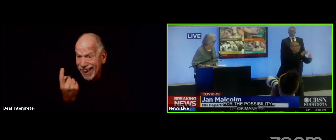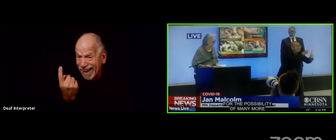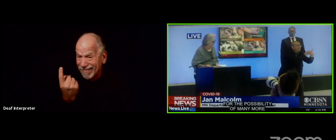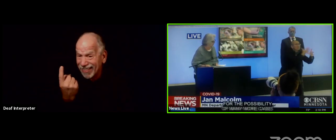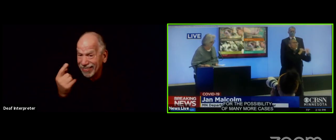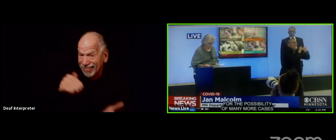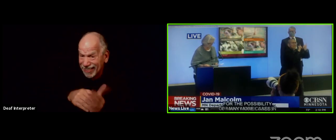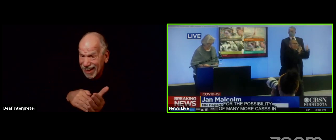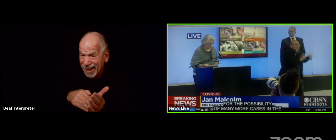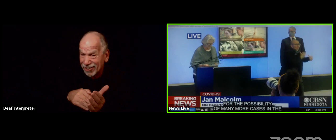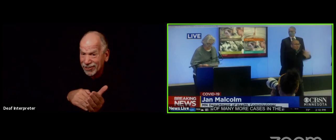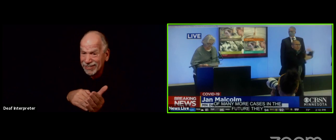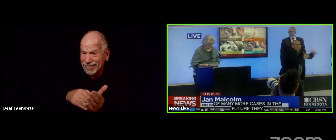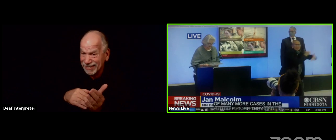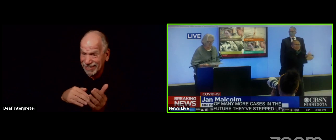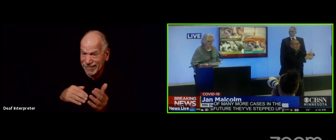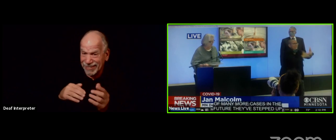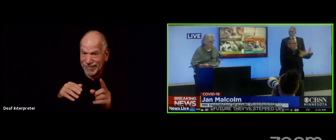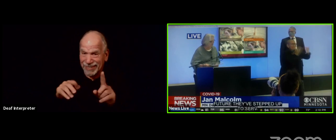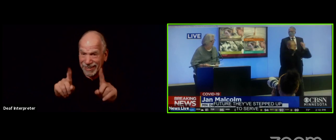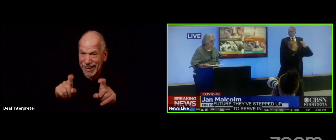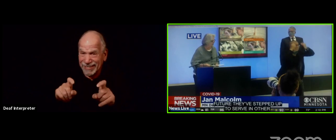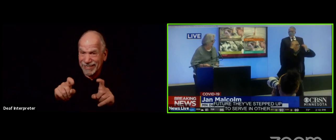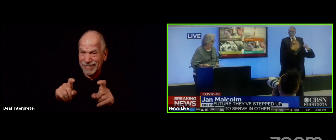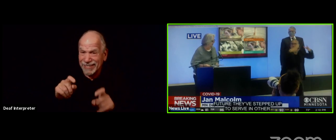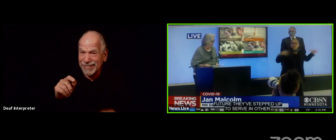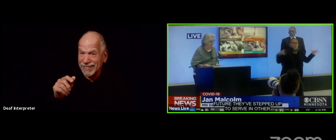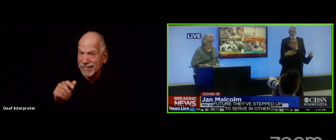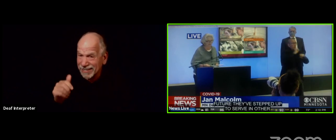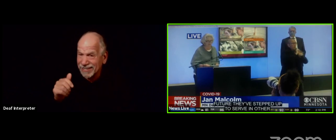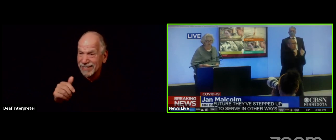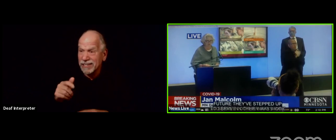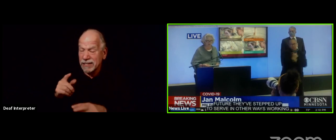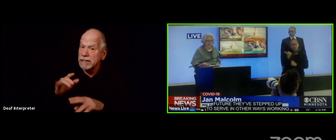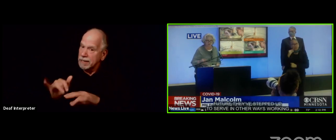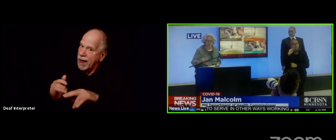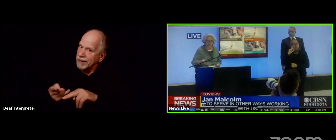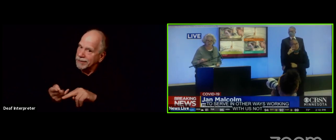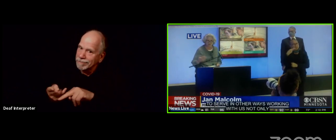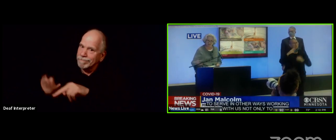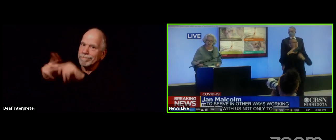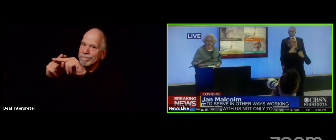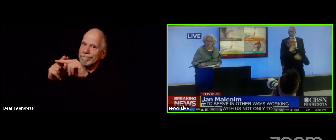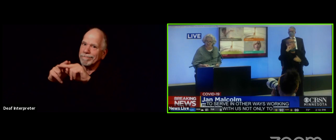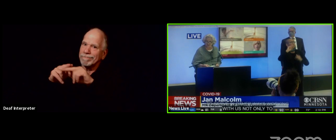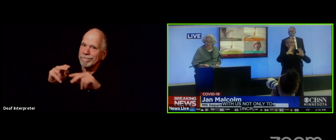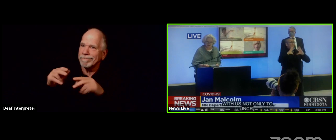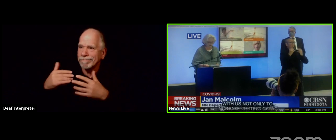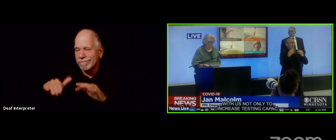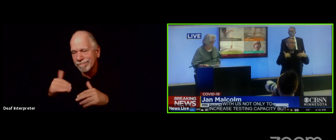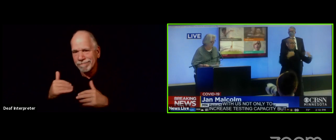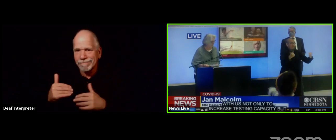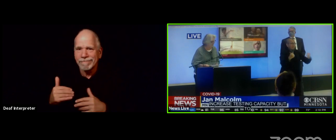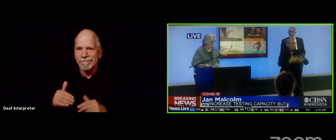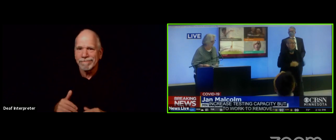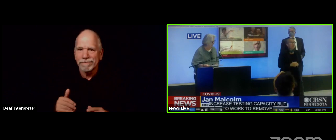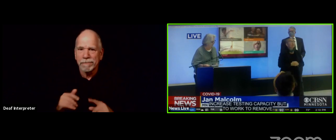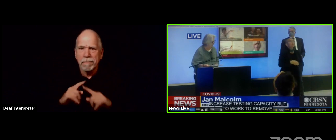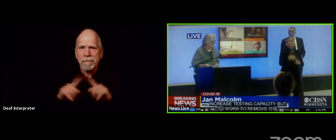ways, working with us not only to increase testing capacity, but to work to remove the barriers to testing that